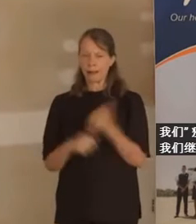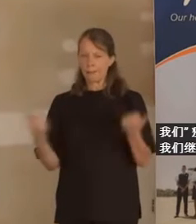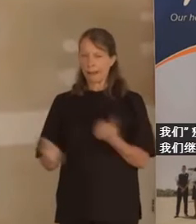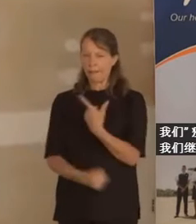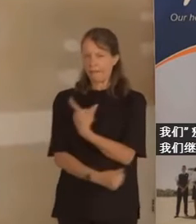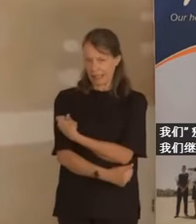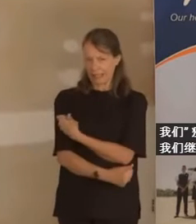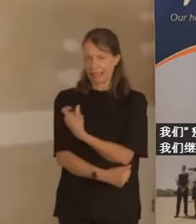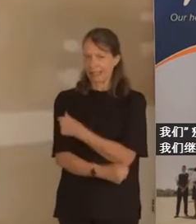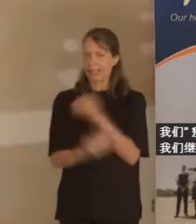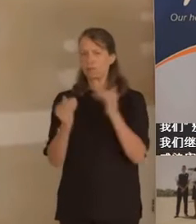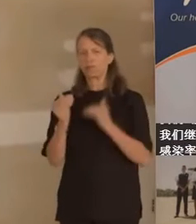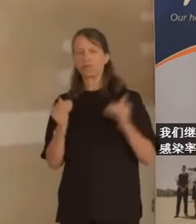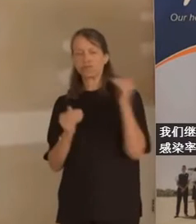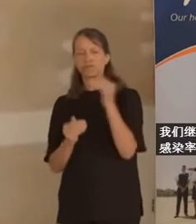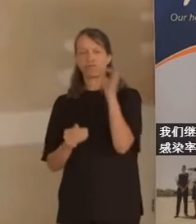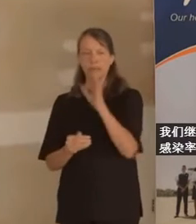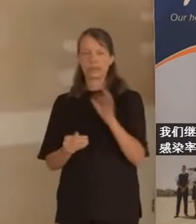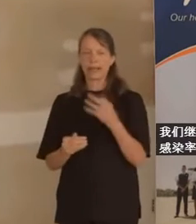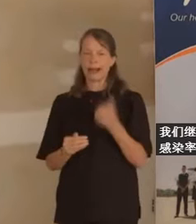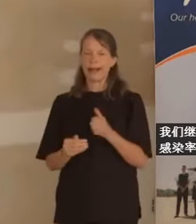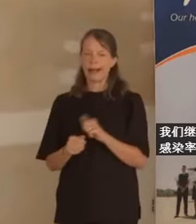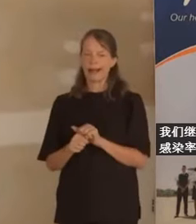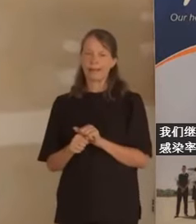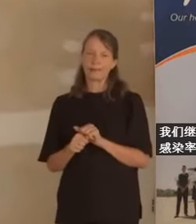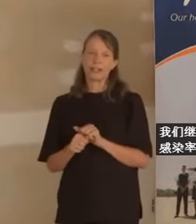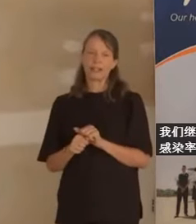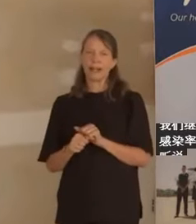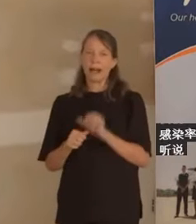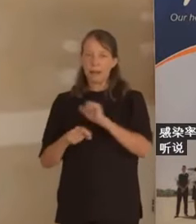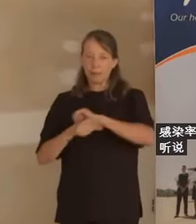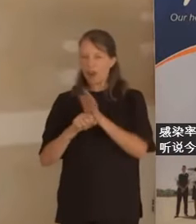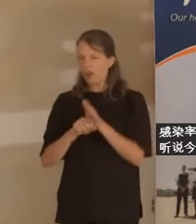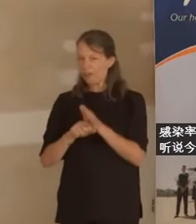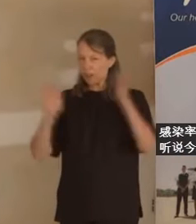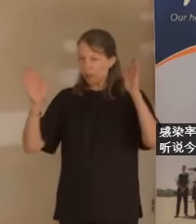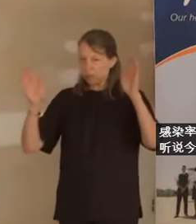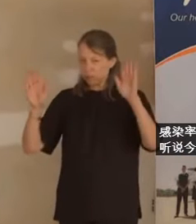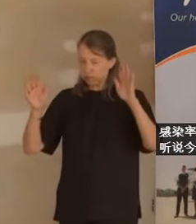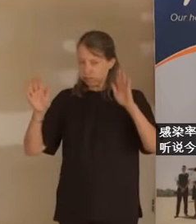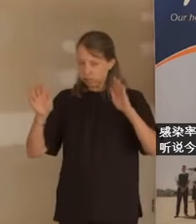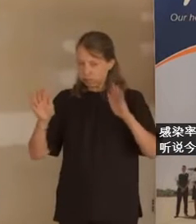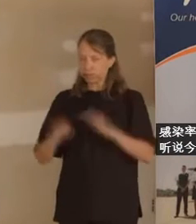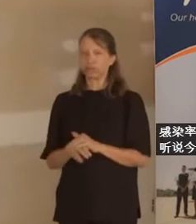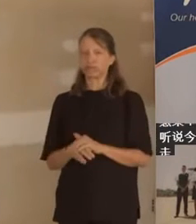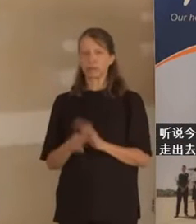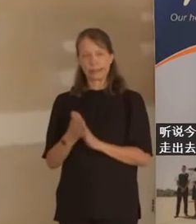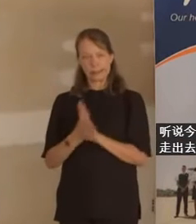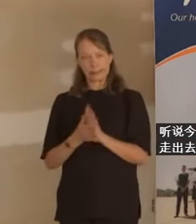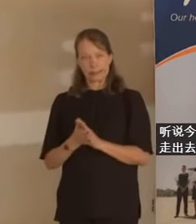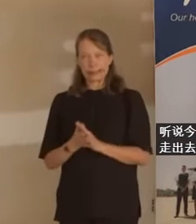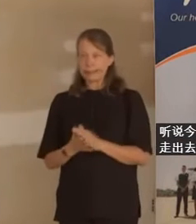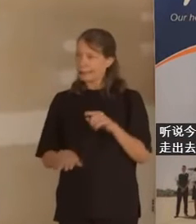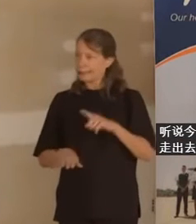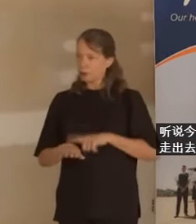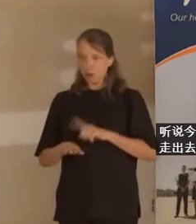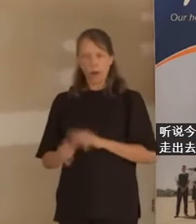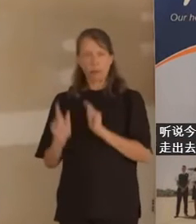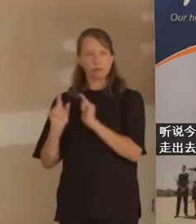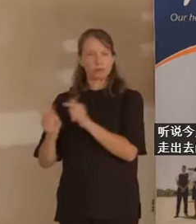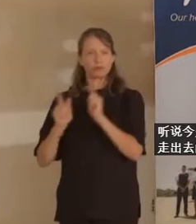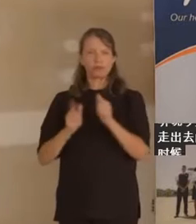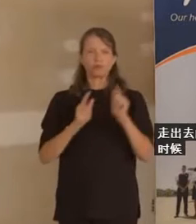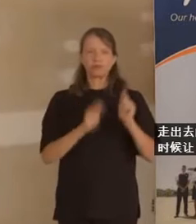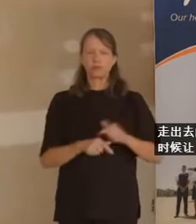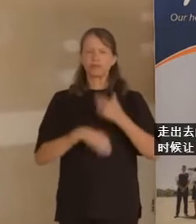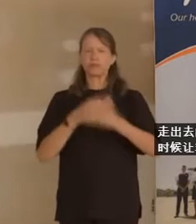We continue to see the rate of infection decline on a daily basis. We heard that again today. It's time for us to get out. We're beating this